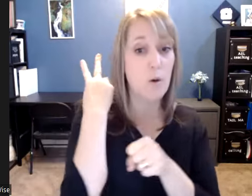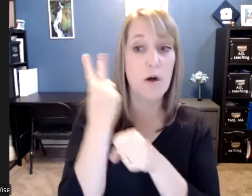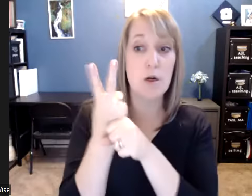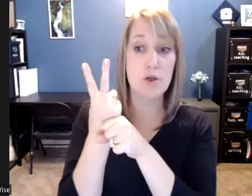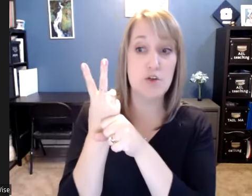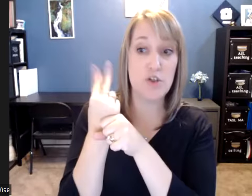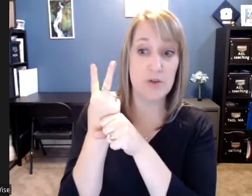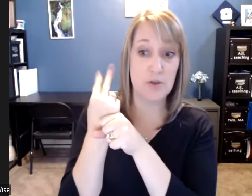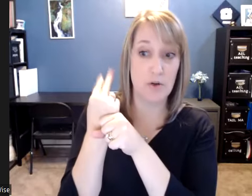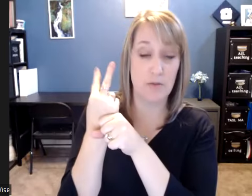or 2 years ago.